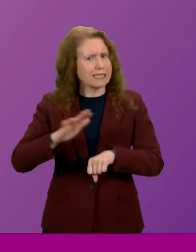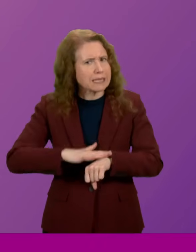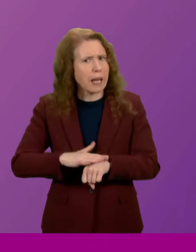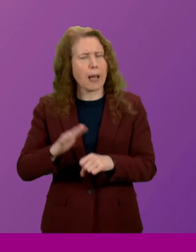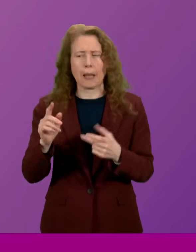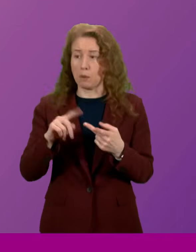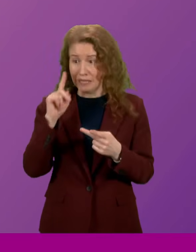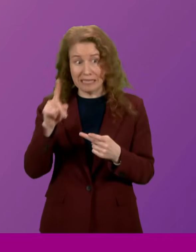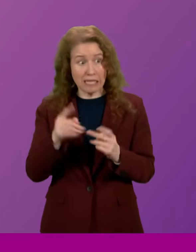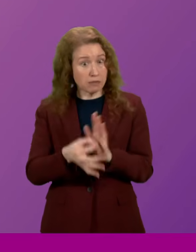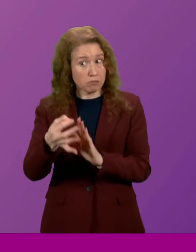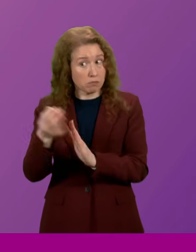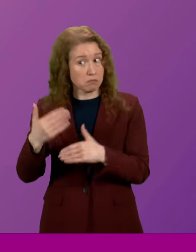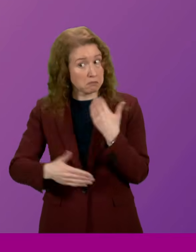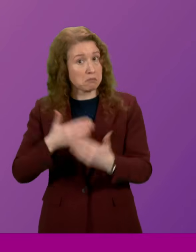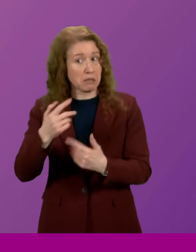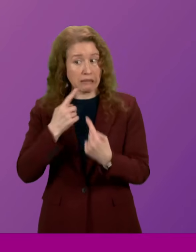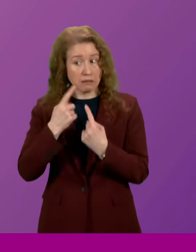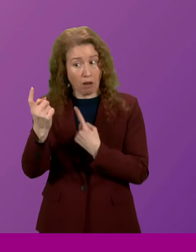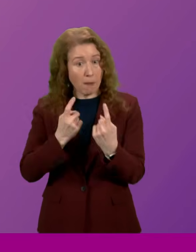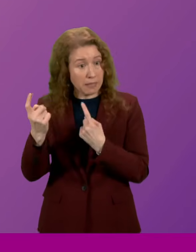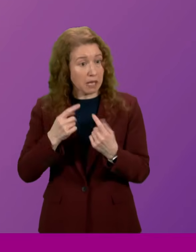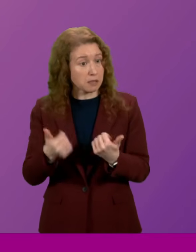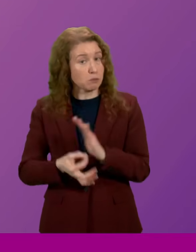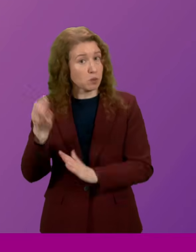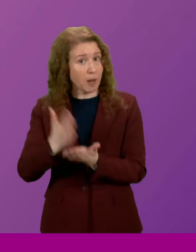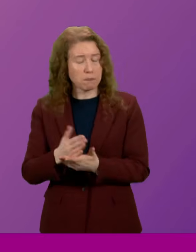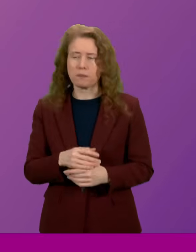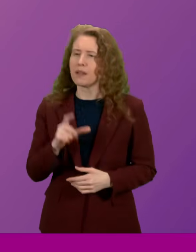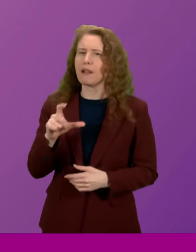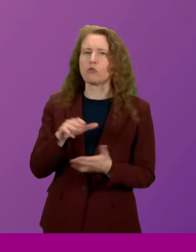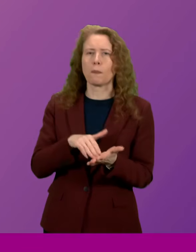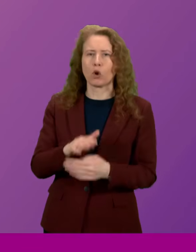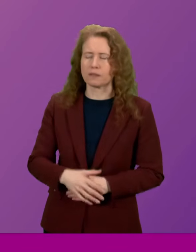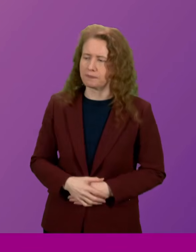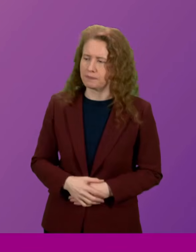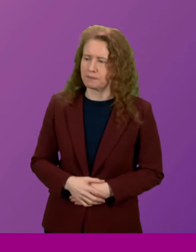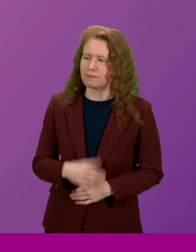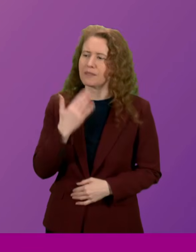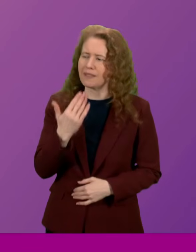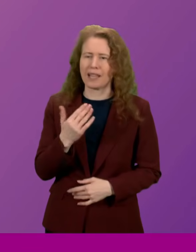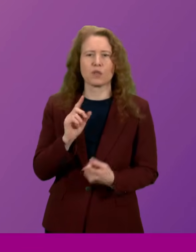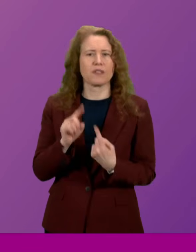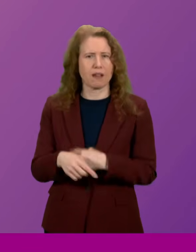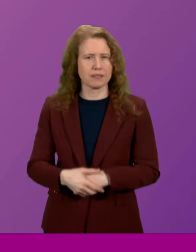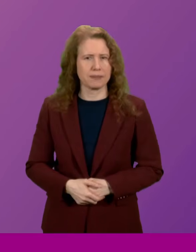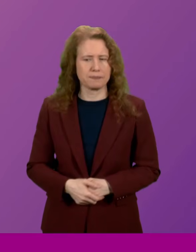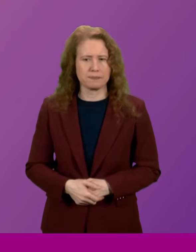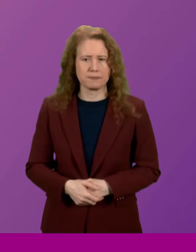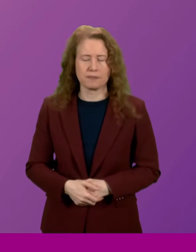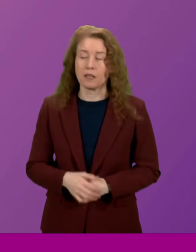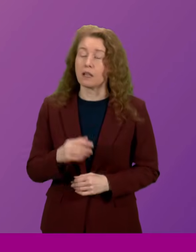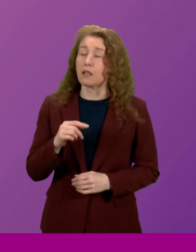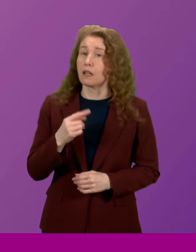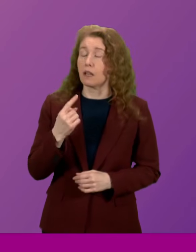beginning to see the effect of that in the data that's available to us now. Carol Mockin. I thank the First Minister for that answer. When the